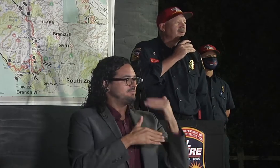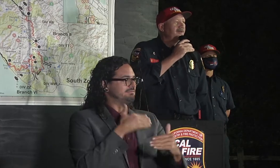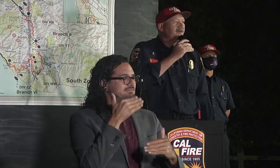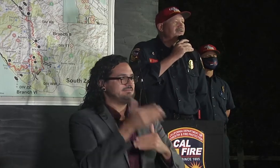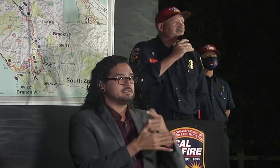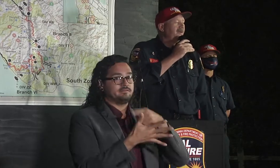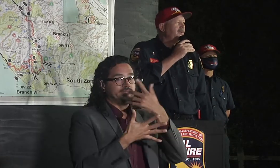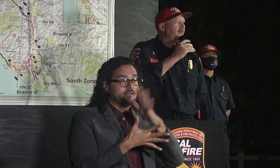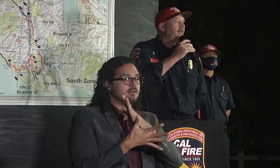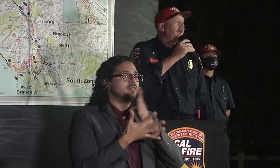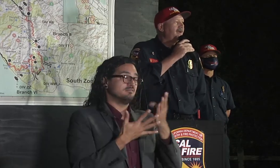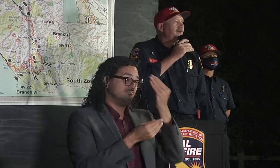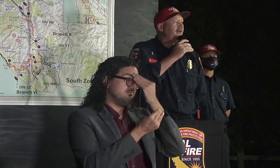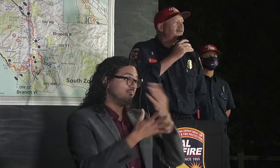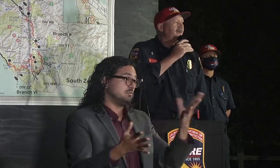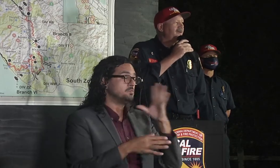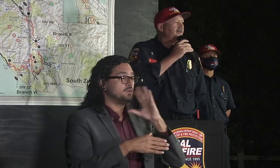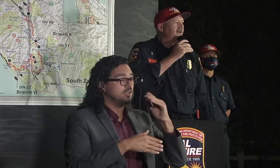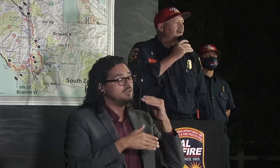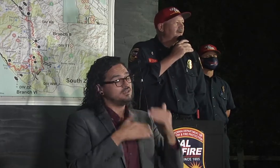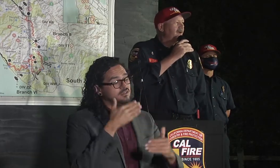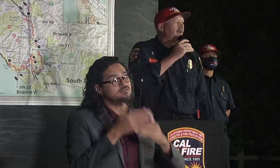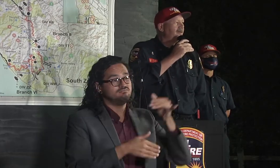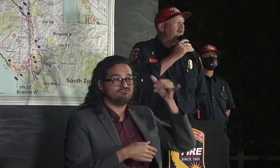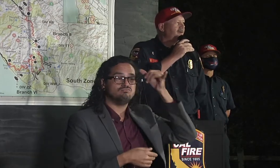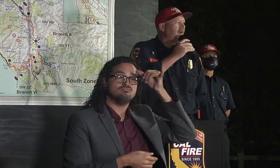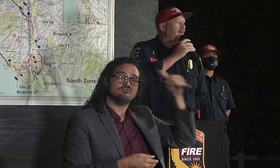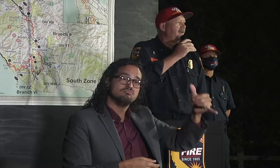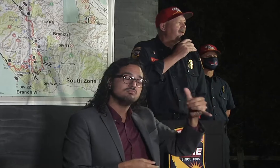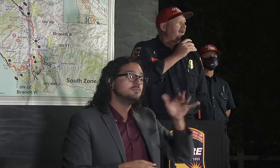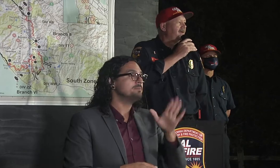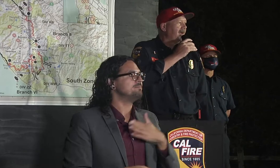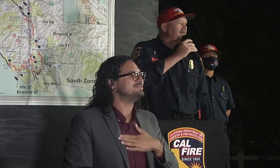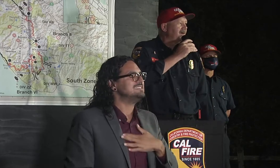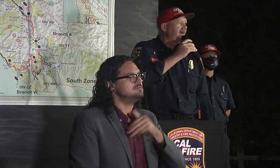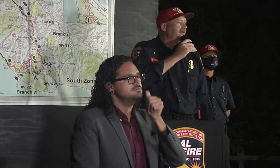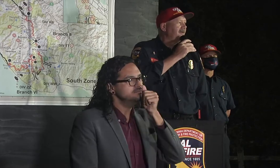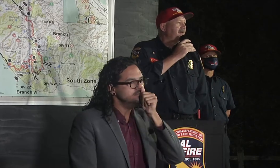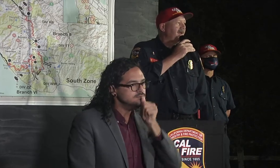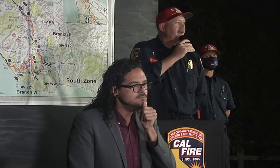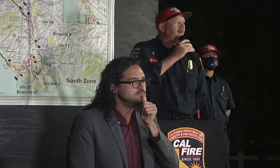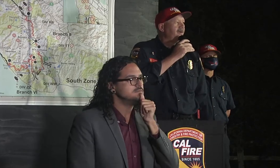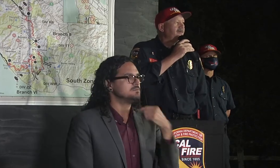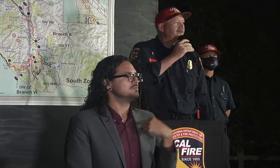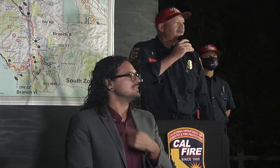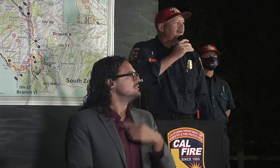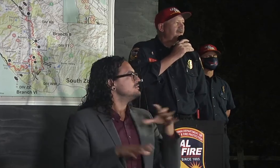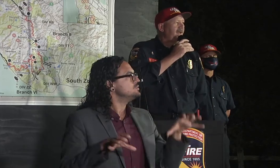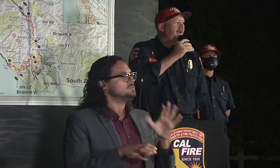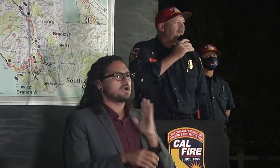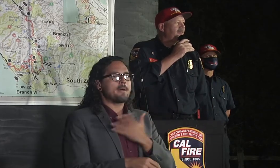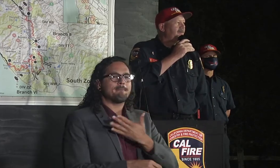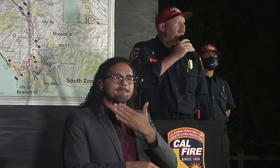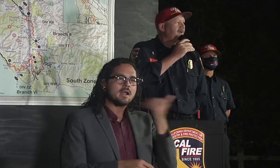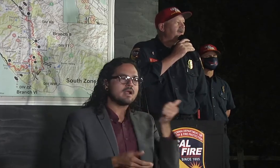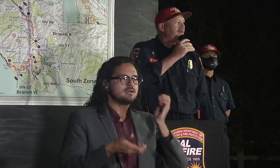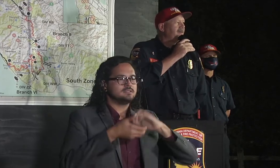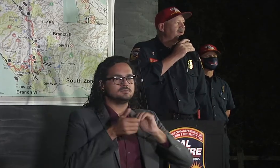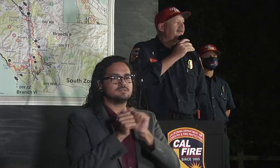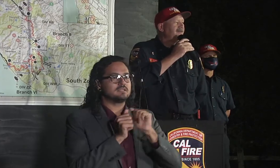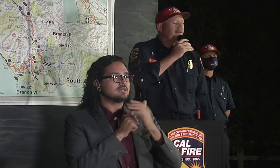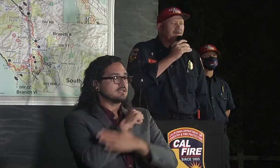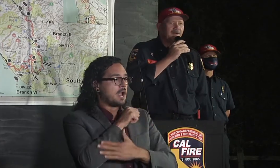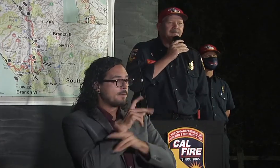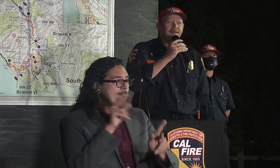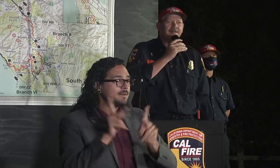We're working diligently with both county EOCs, all the Caltrans and county roads, and we'll be working with